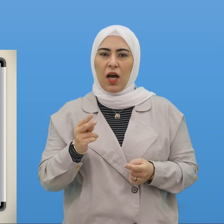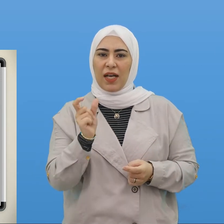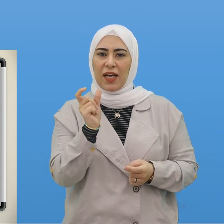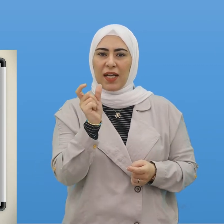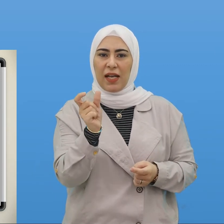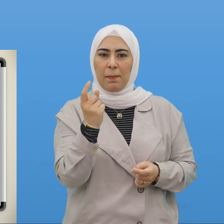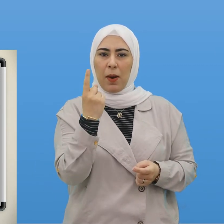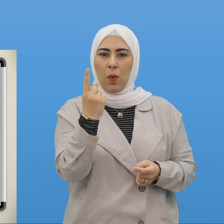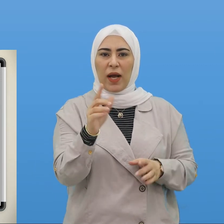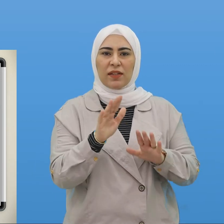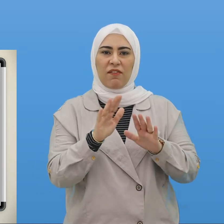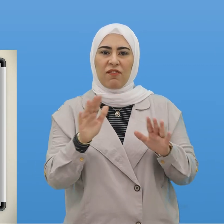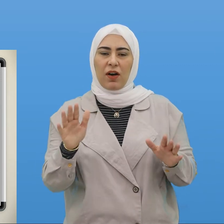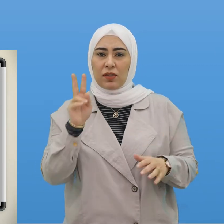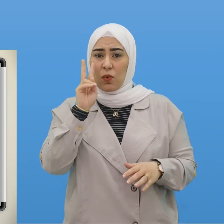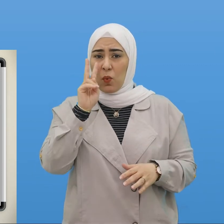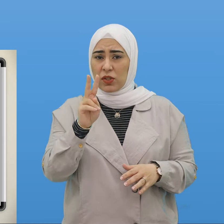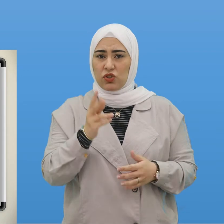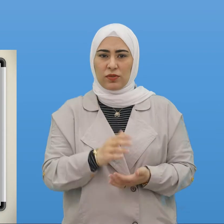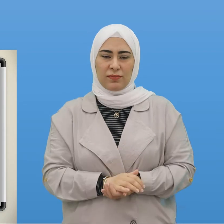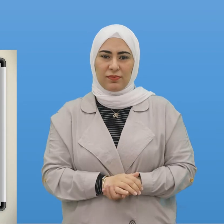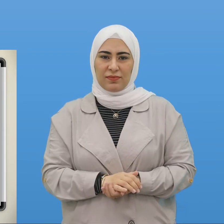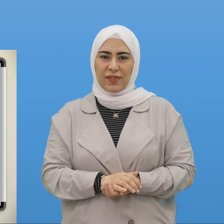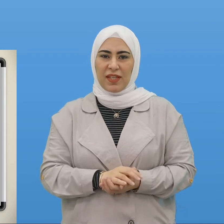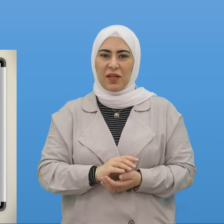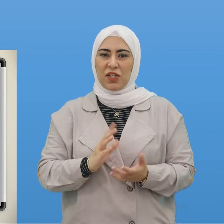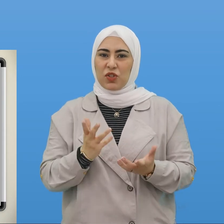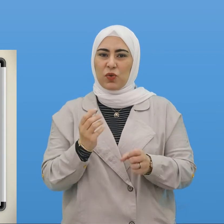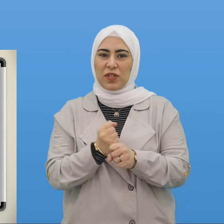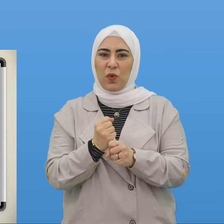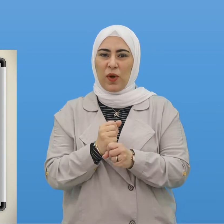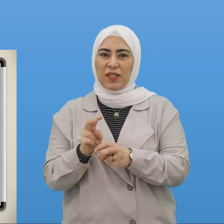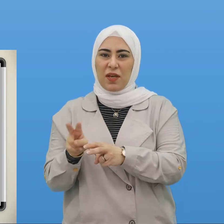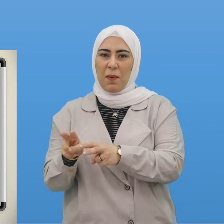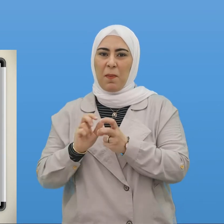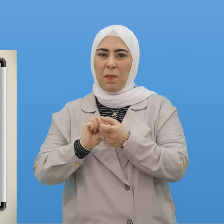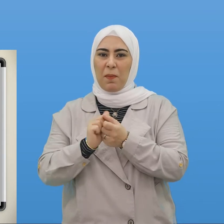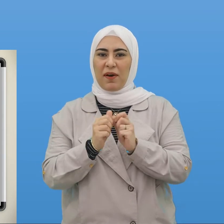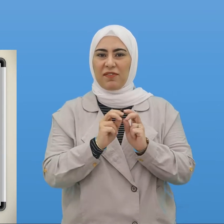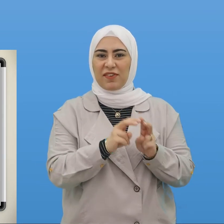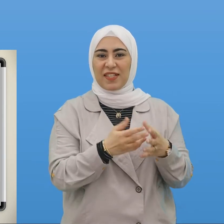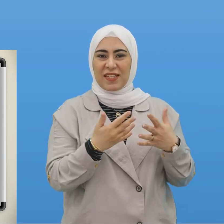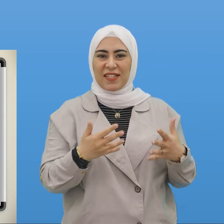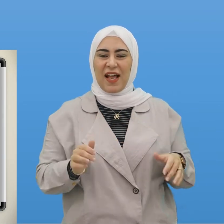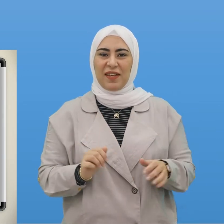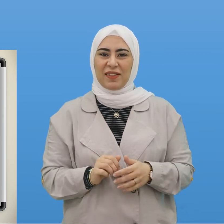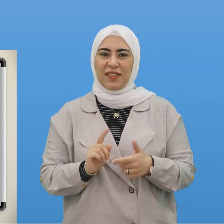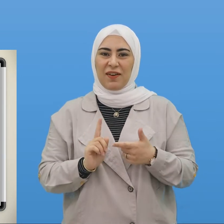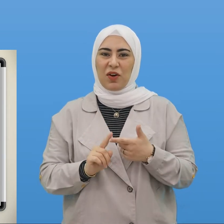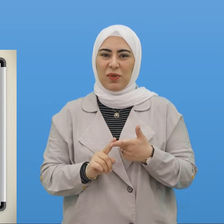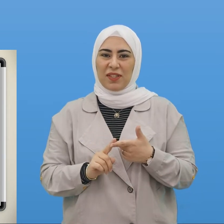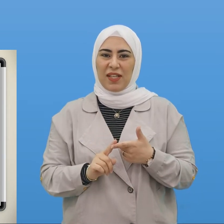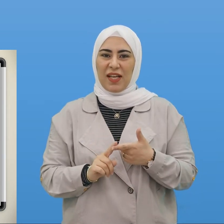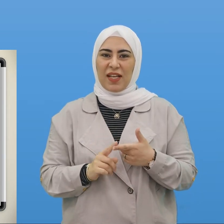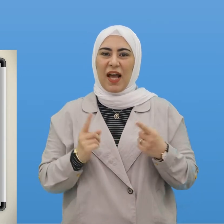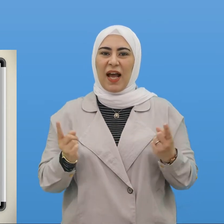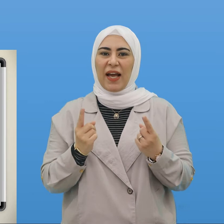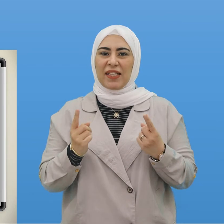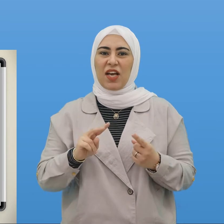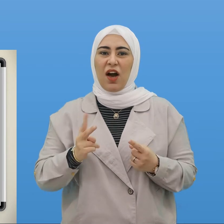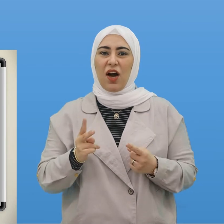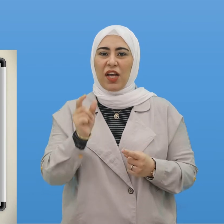movies with view films. As simple as that. You can change the